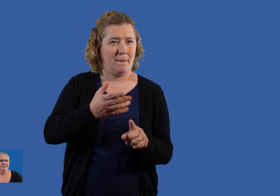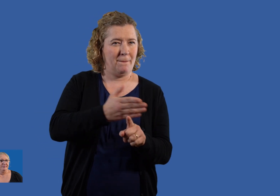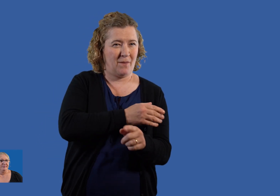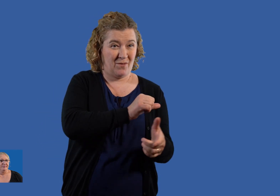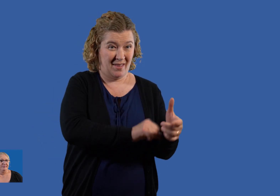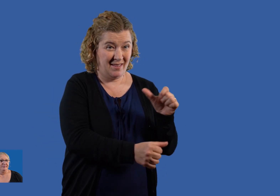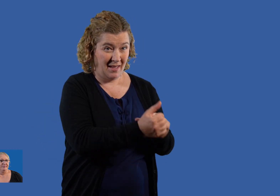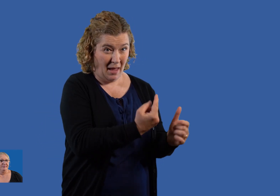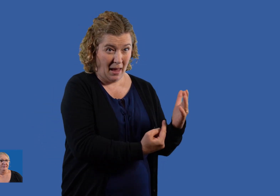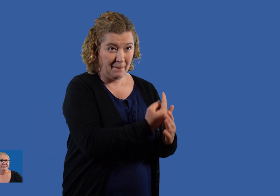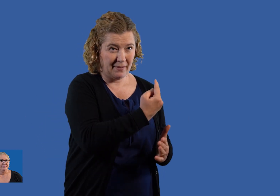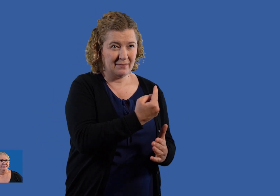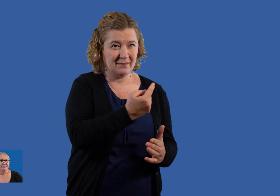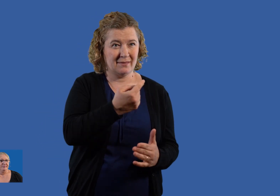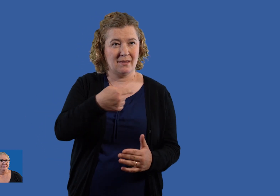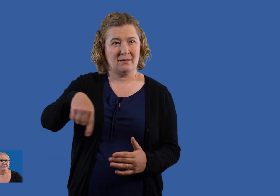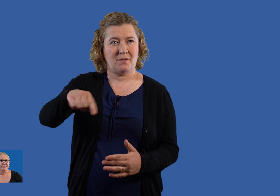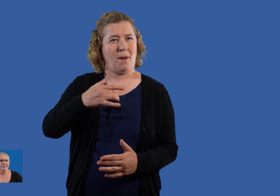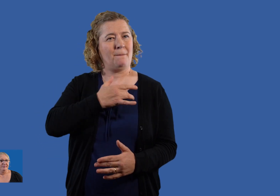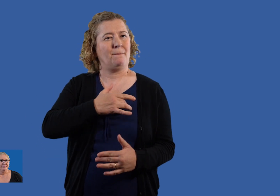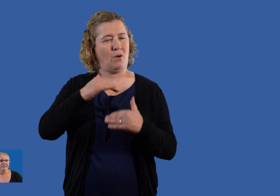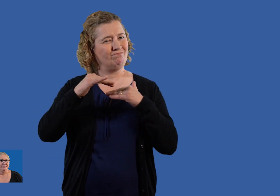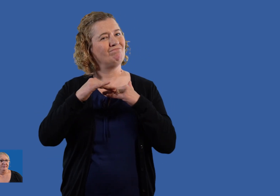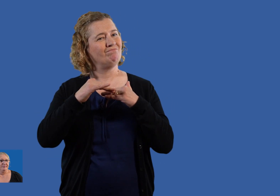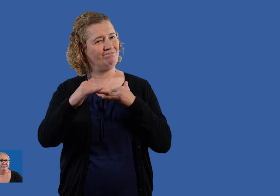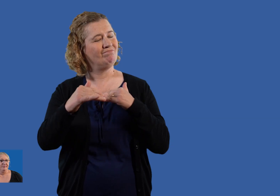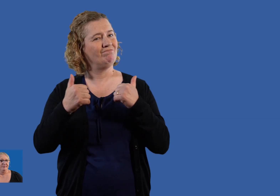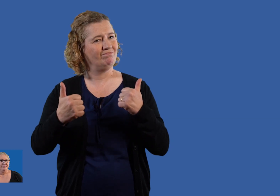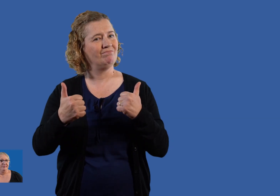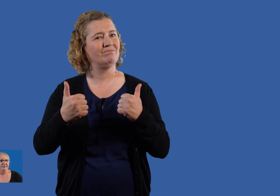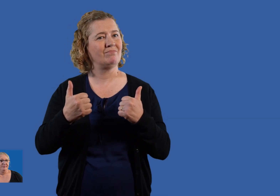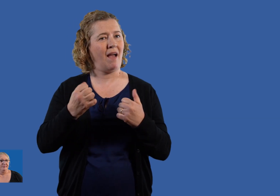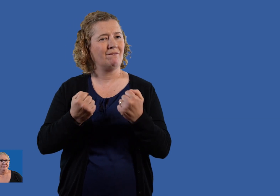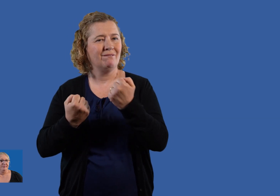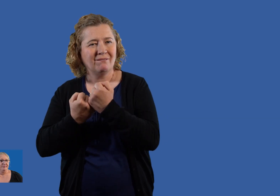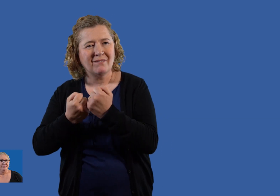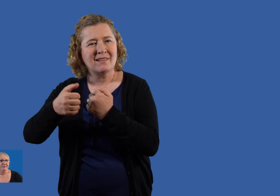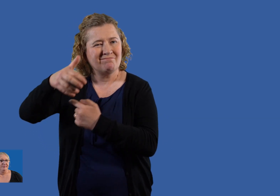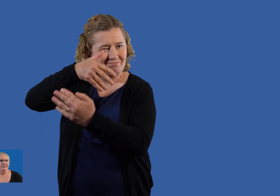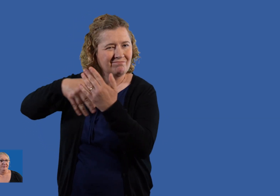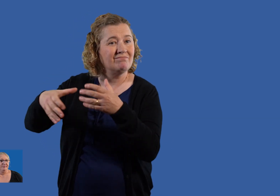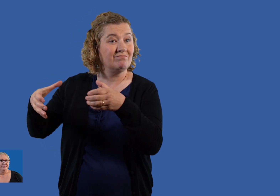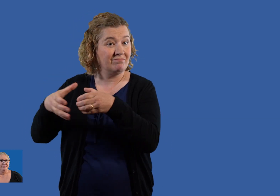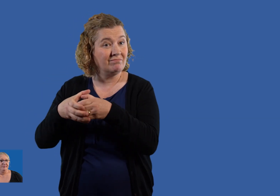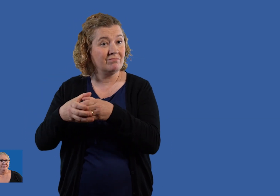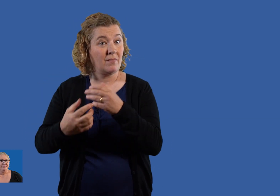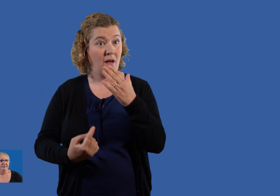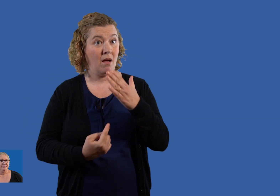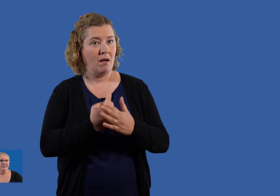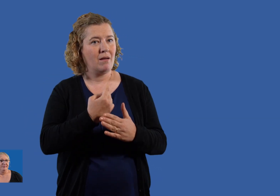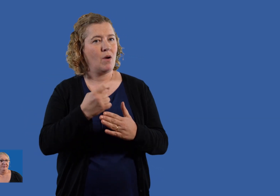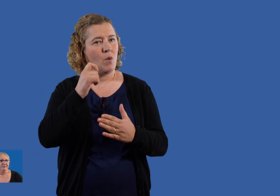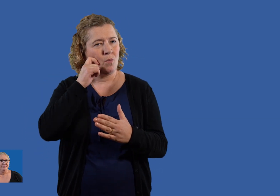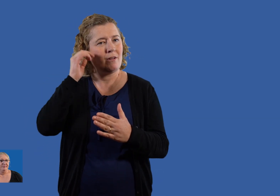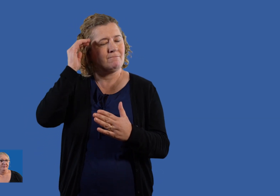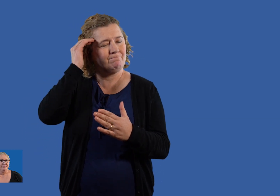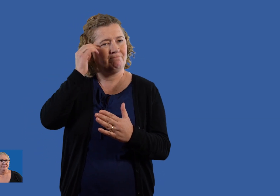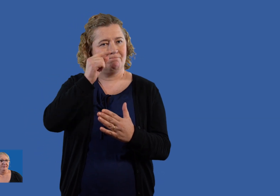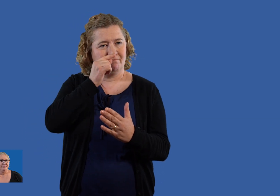Survivors who are emotionally healthy before the suicide act usually have social supports and are able to manage